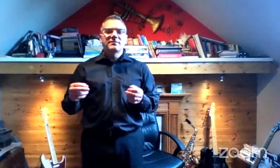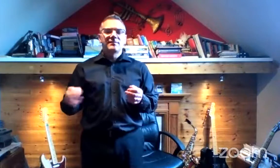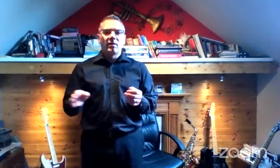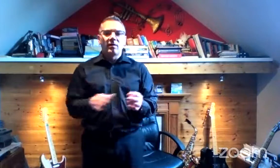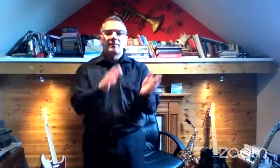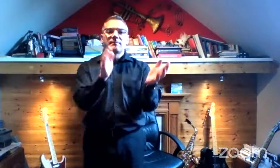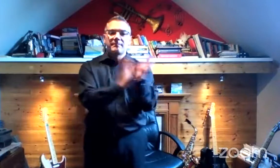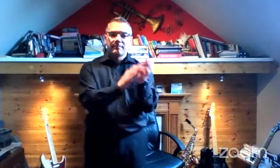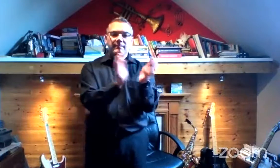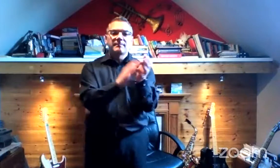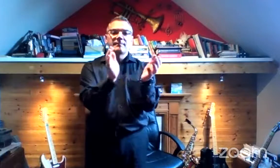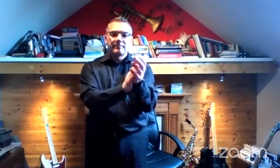1, 2, 3, 4.